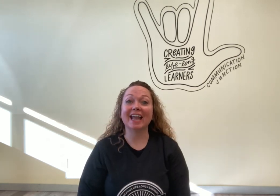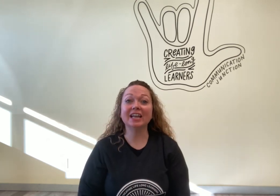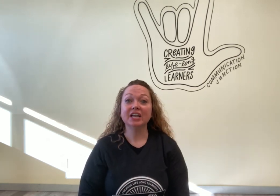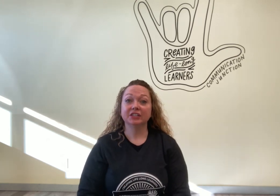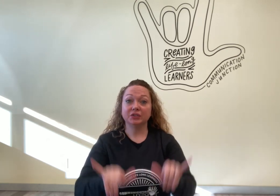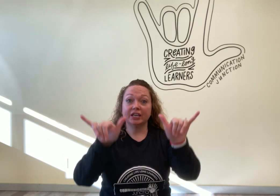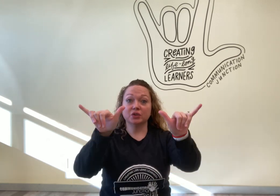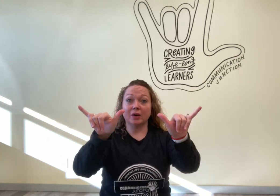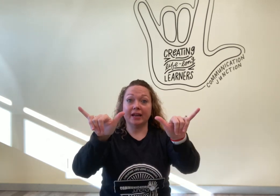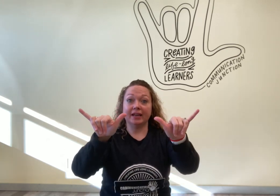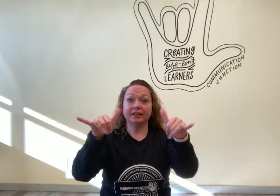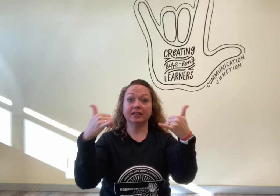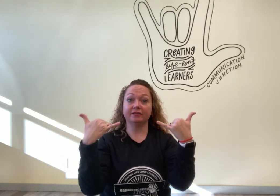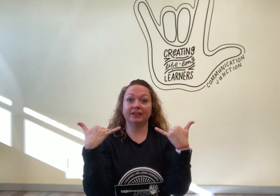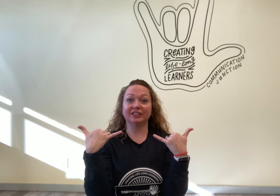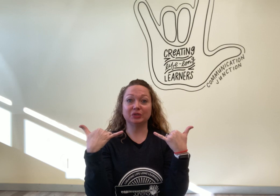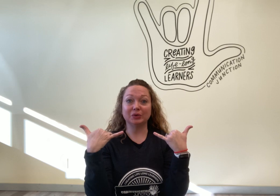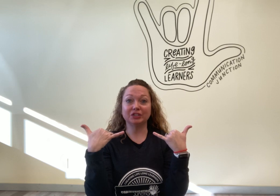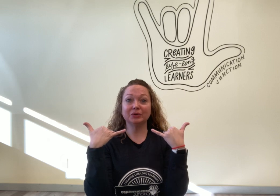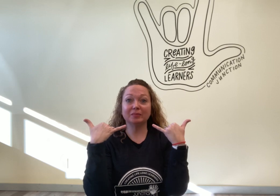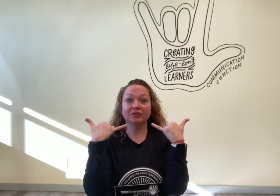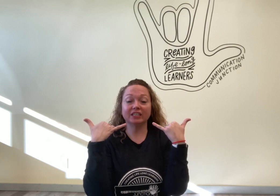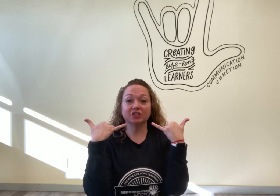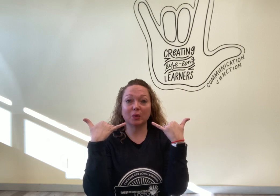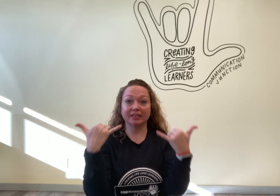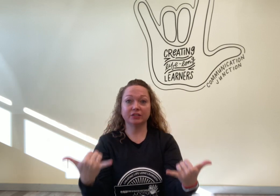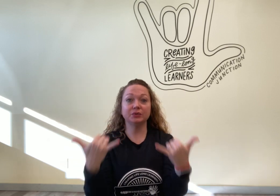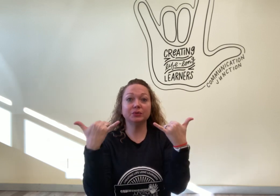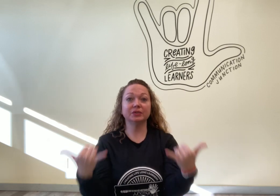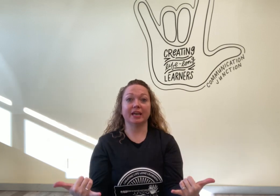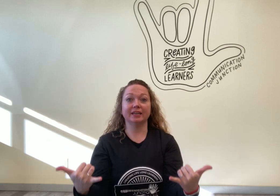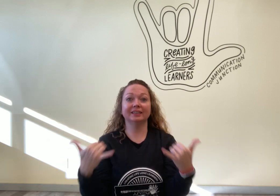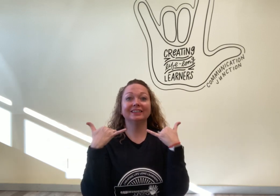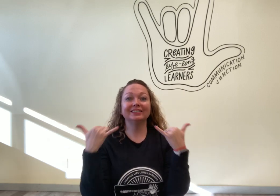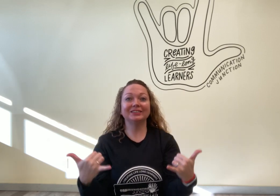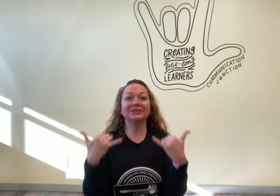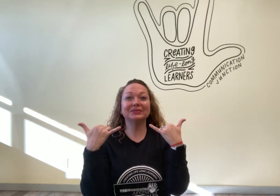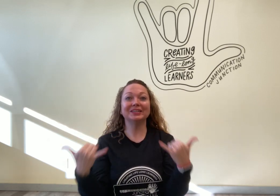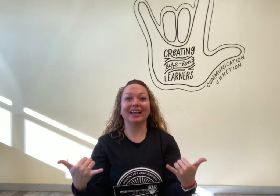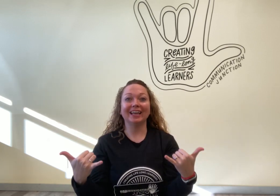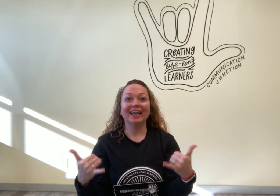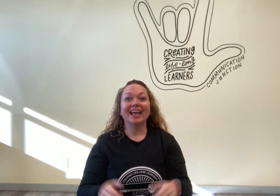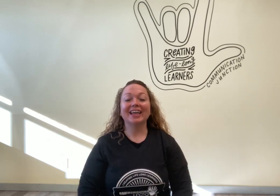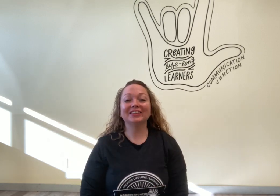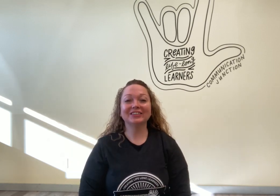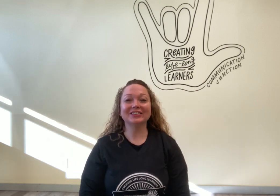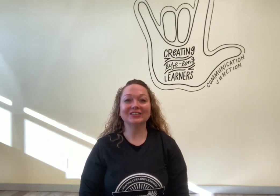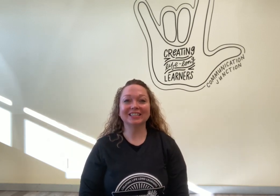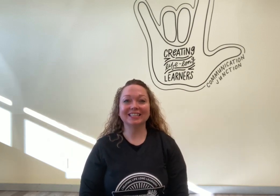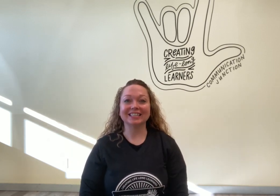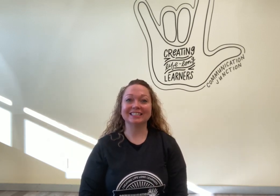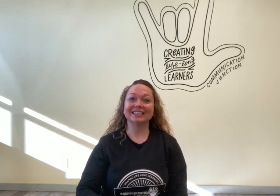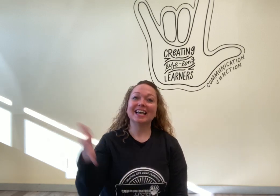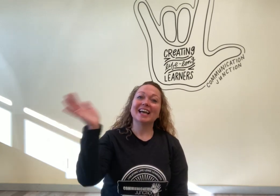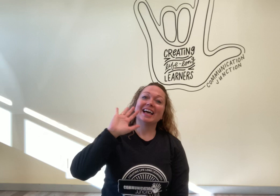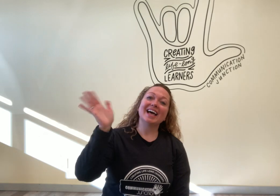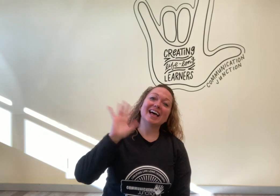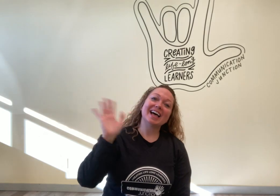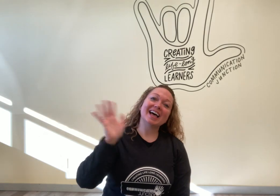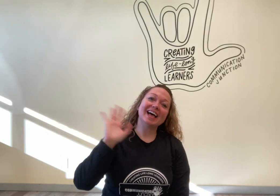So you take your Y hand and face it towards you and move it down twice. Today, today. And the song goes like this.